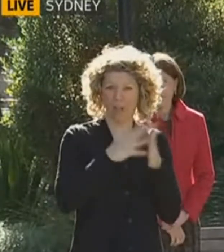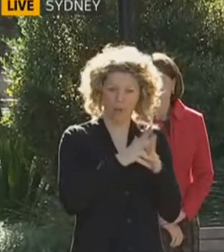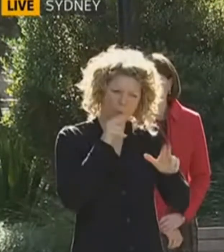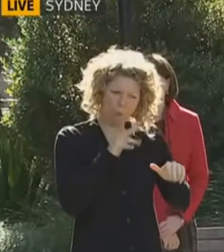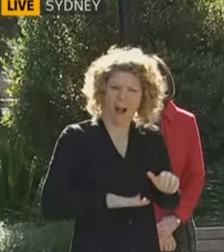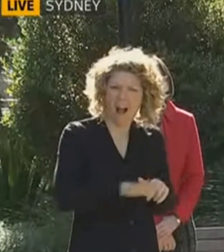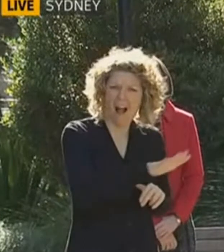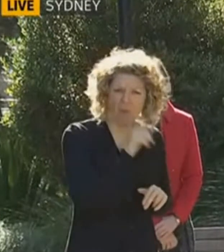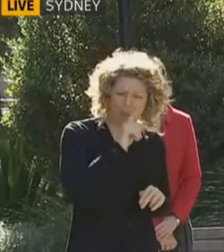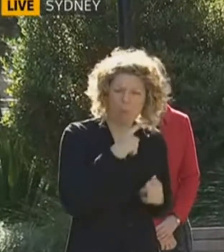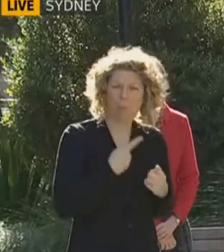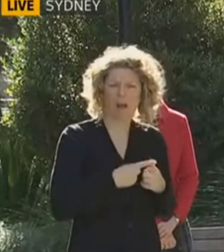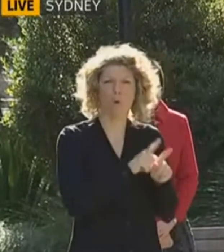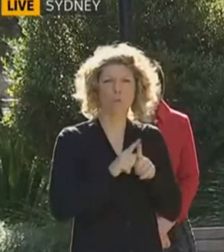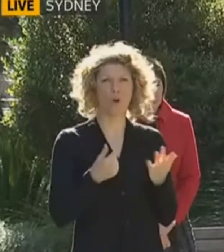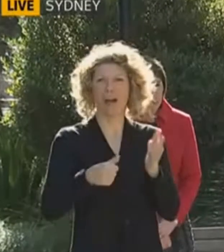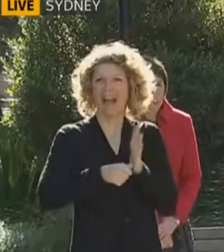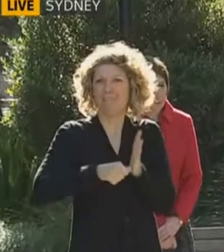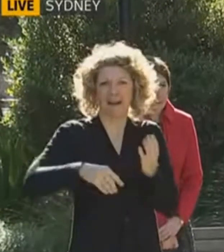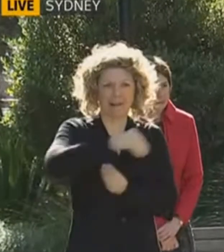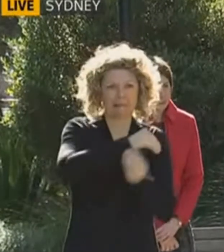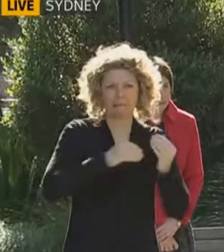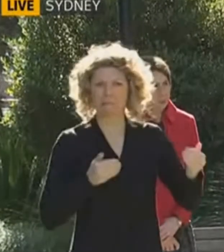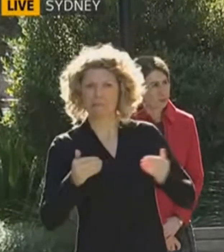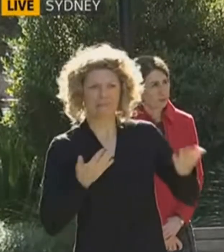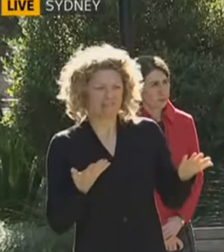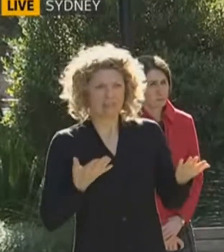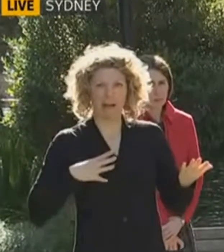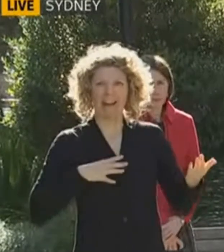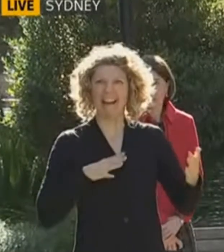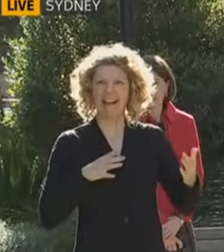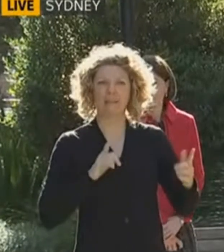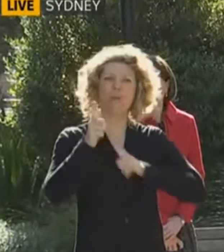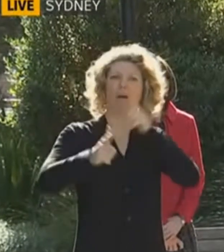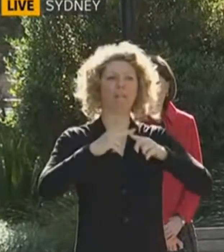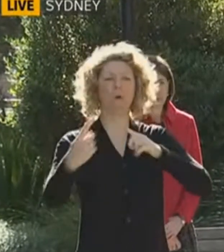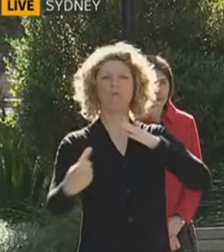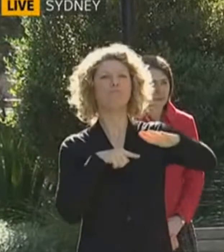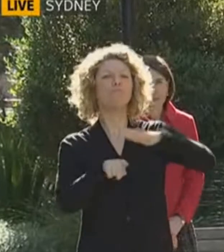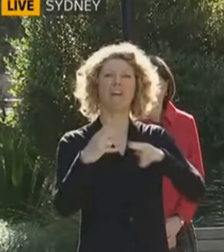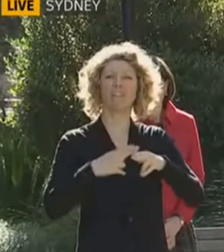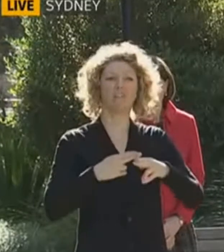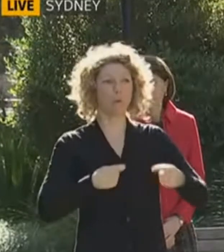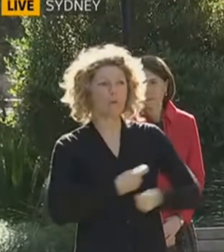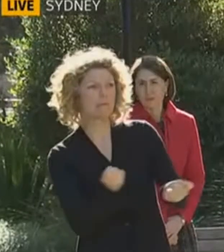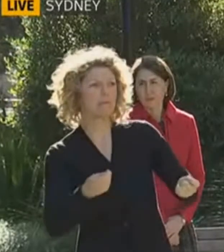residents, but also the economy. This morning at 8:05 a.m, Dr Chant conveyed to the